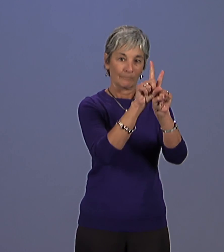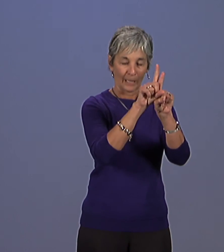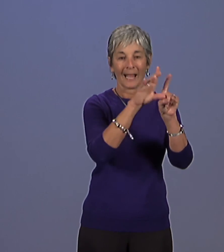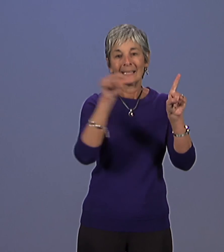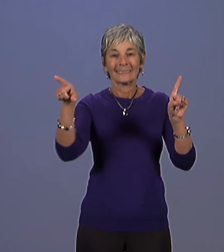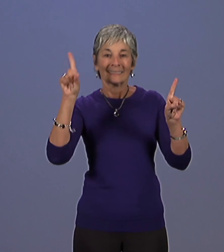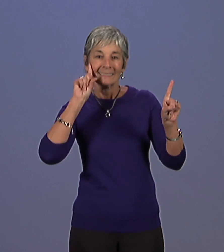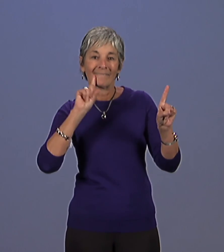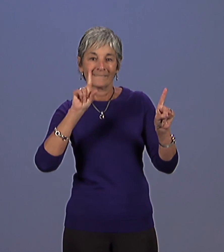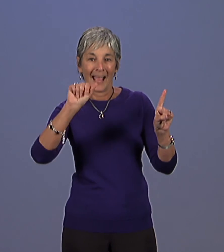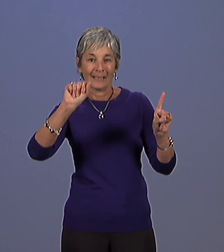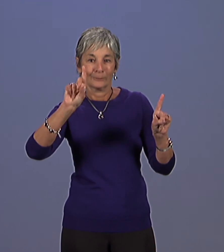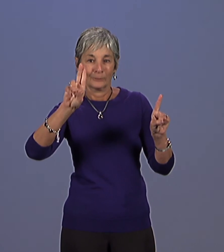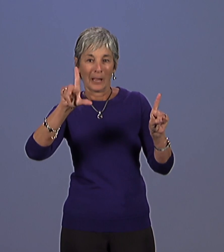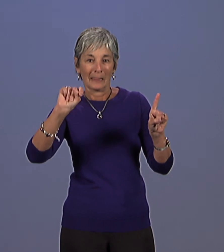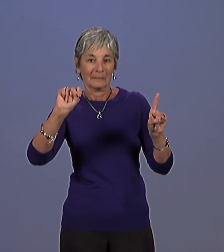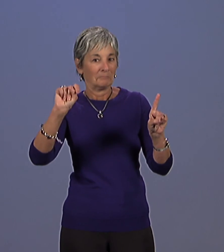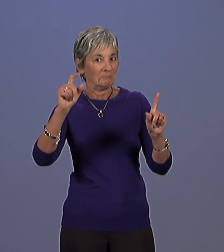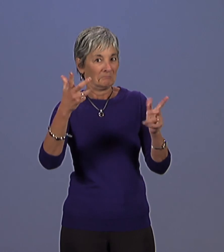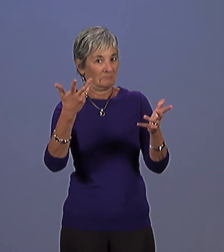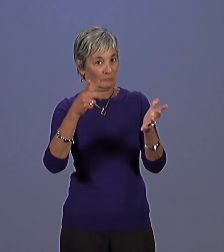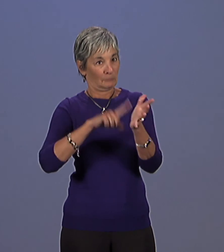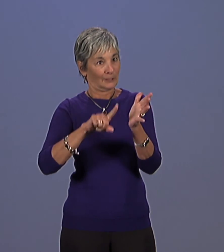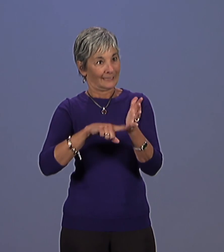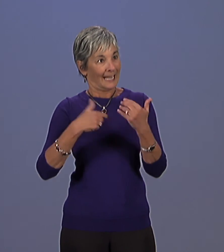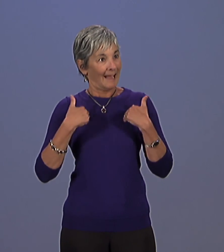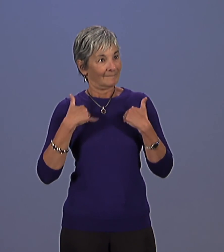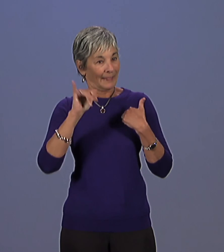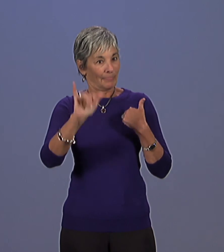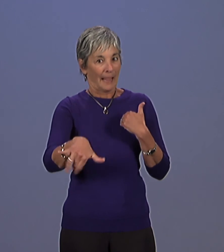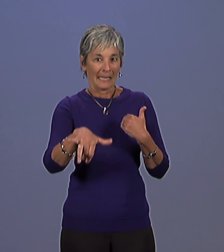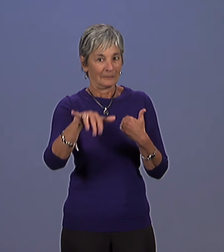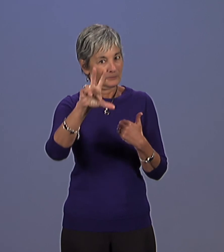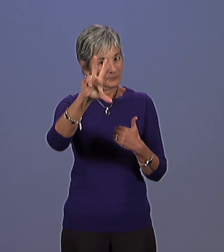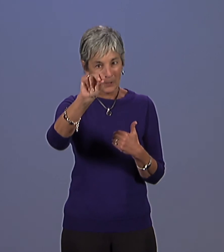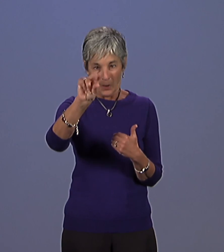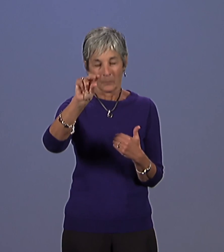No, there is not research comparing deaf mentored children with deaf children of deaf adults.